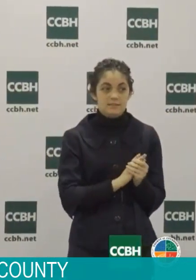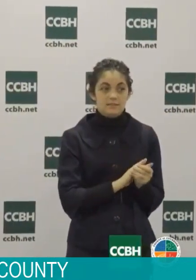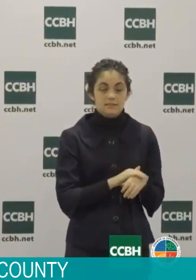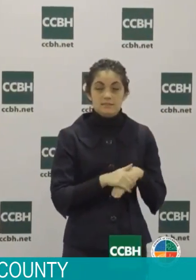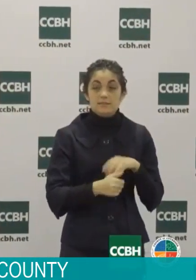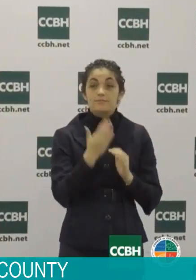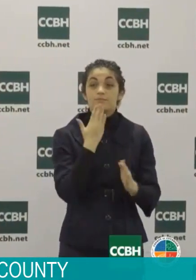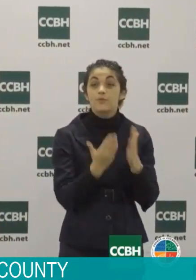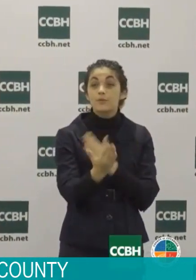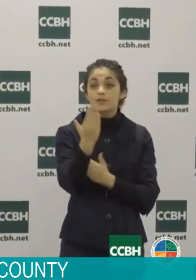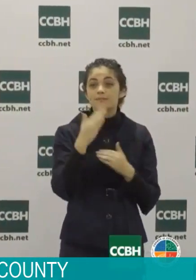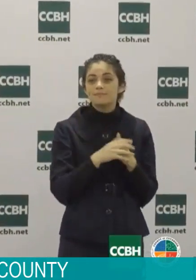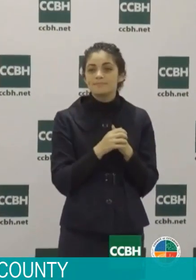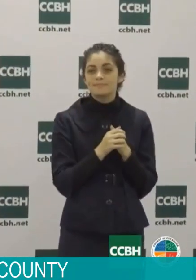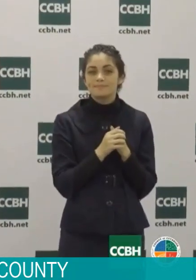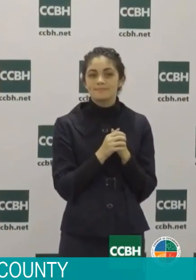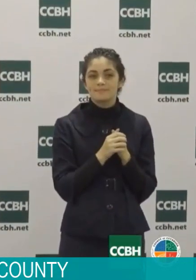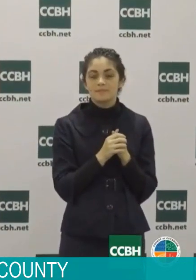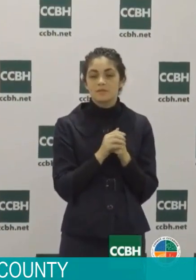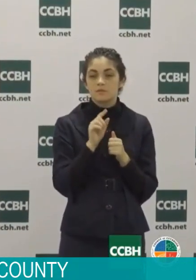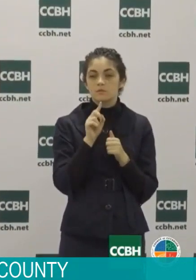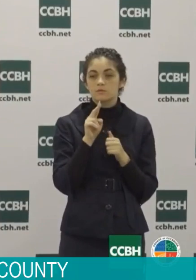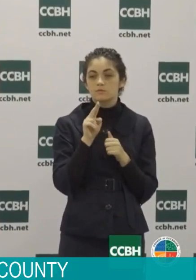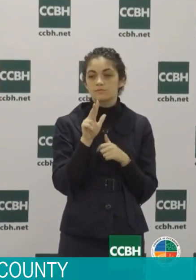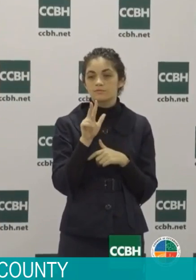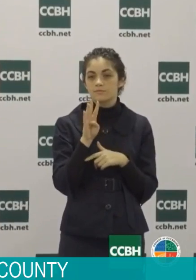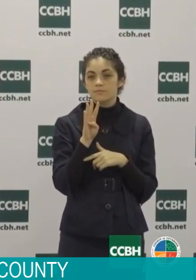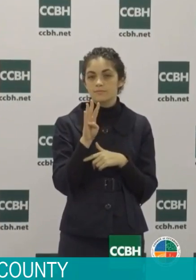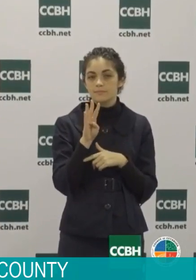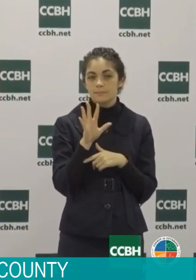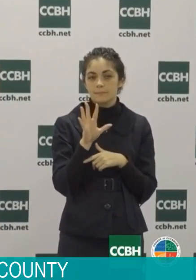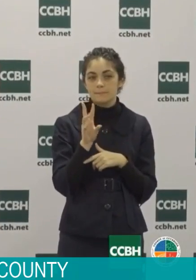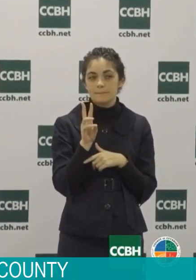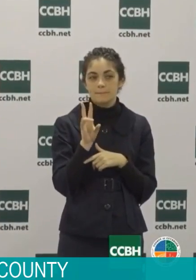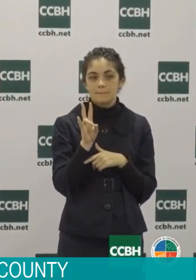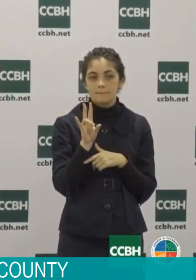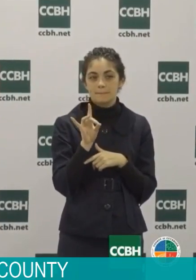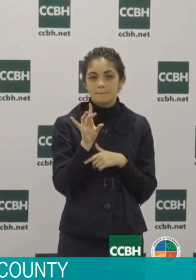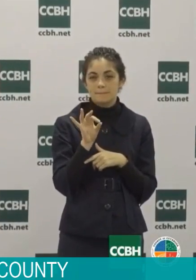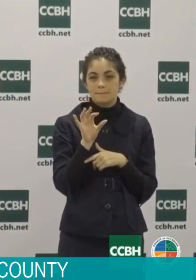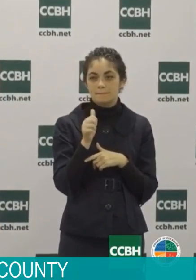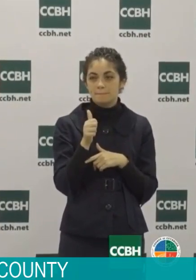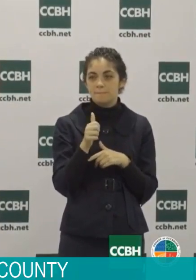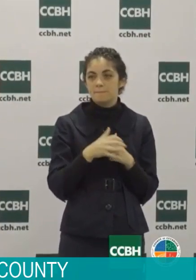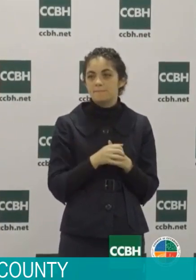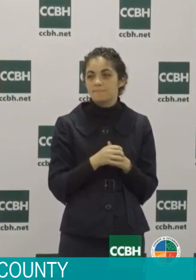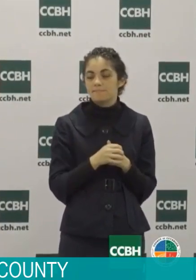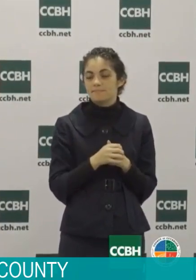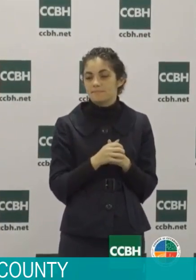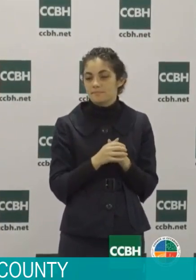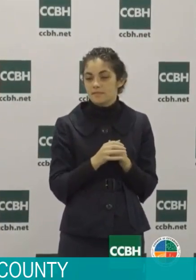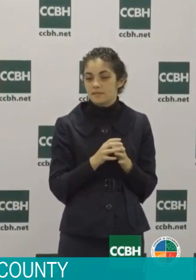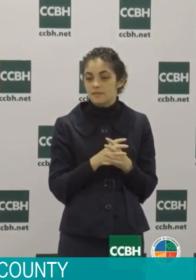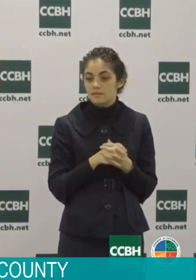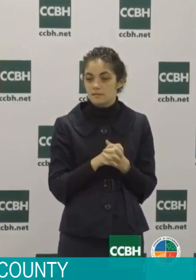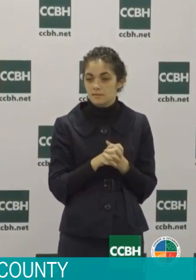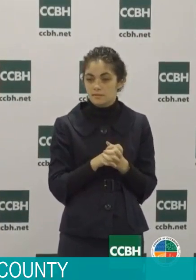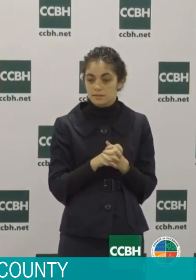Good morning. 1, 2, 3, 4, 5, 6, 7, 8, 9, 10.